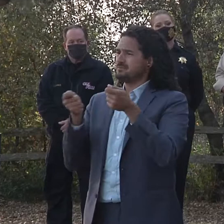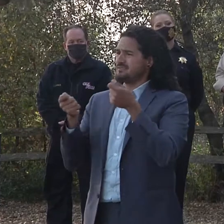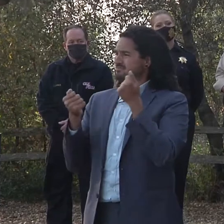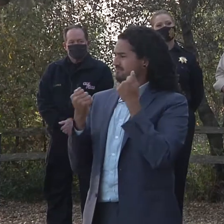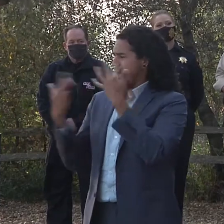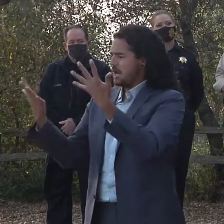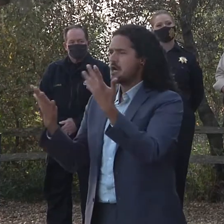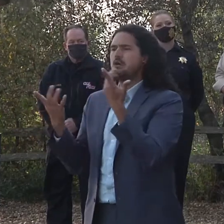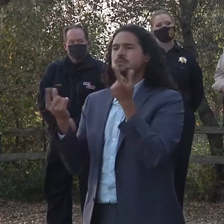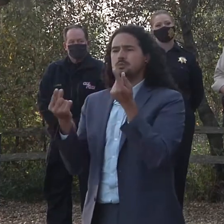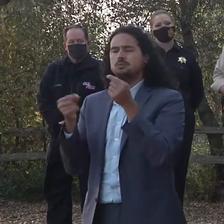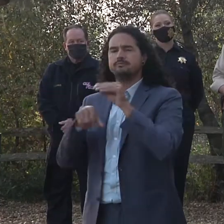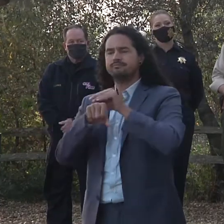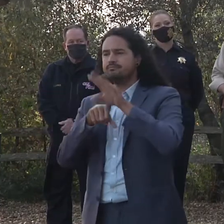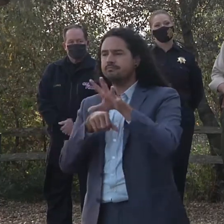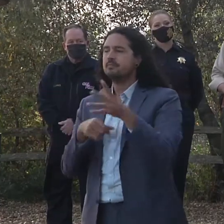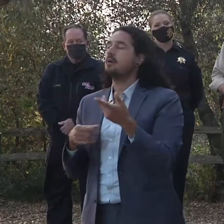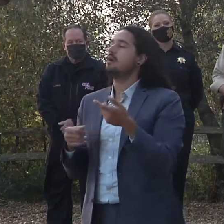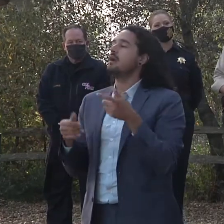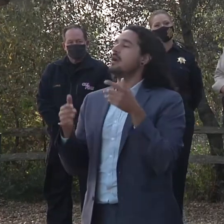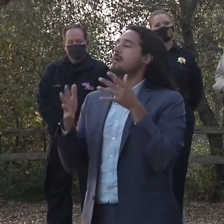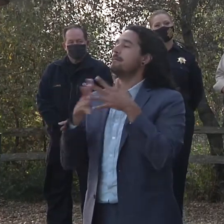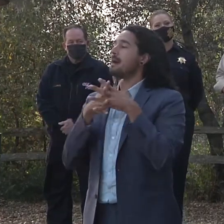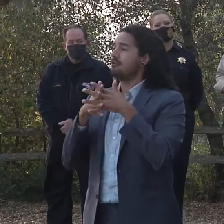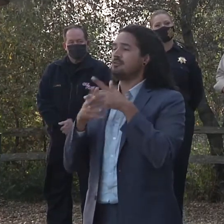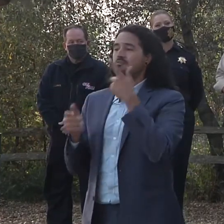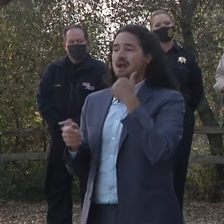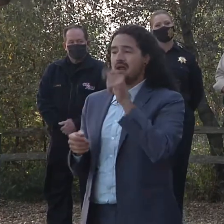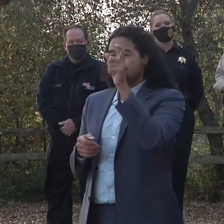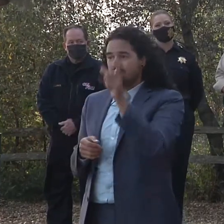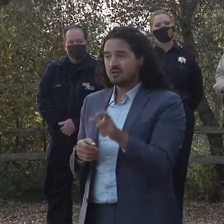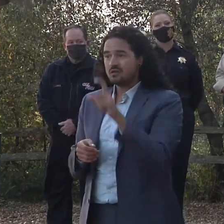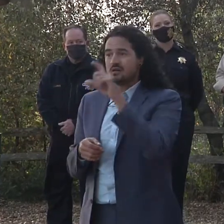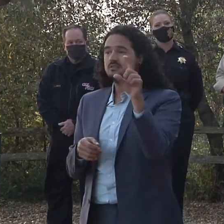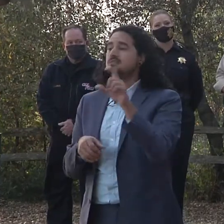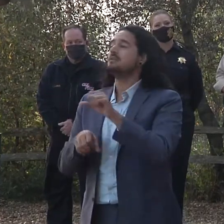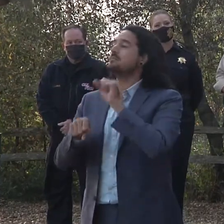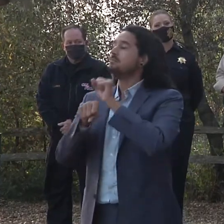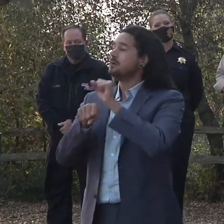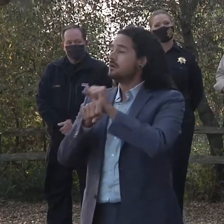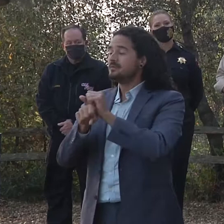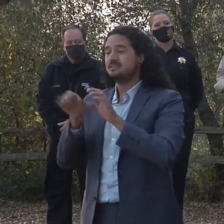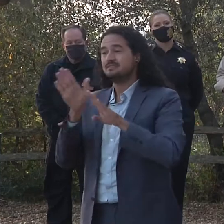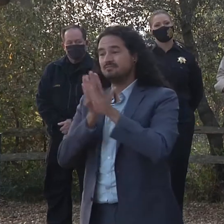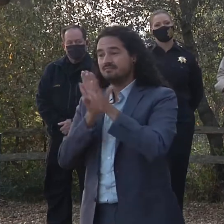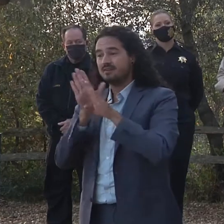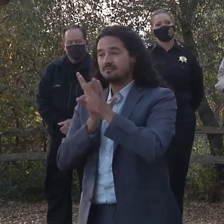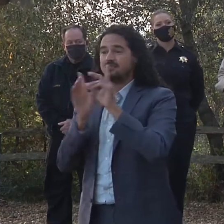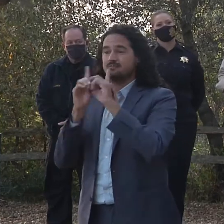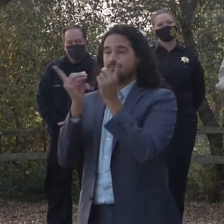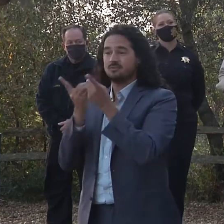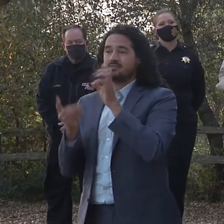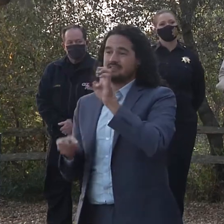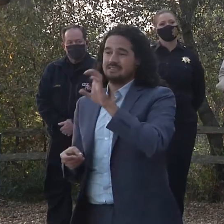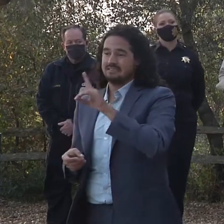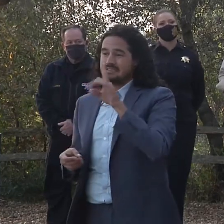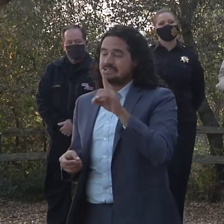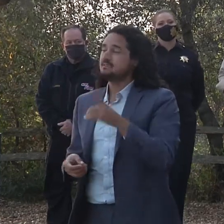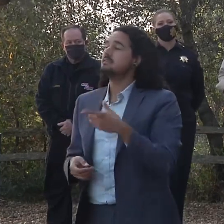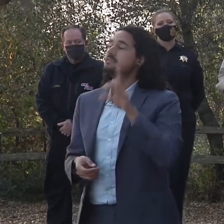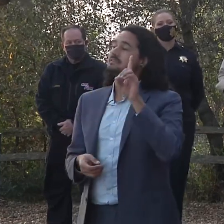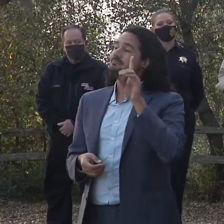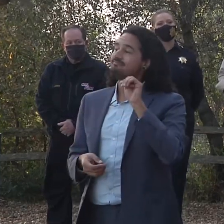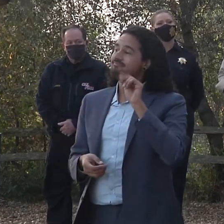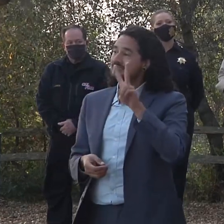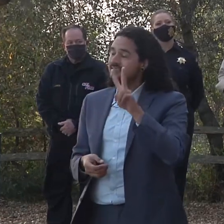Red Cross is there, Employment Development Department, DMV, Vital Records, all that stuff is there. If you need any services, come down. There's a